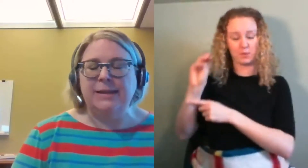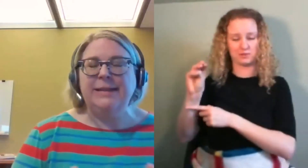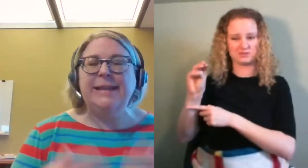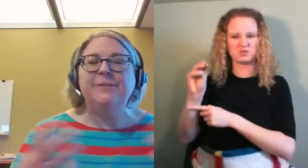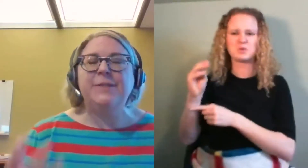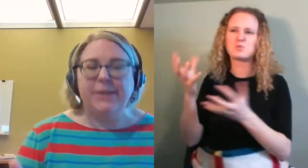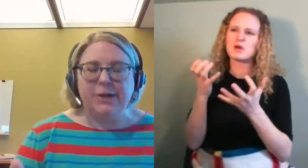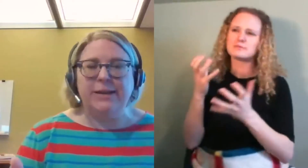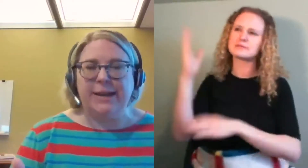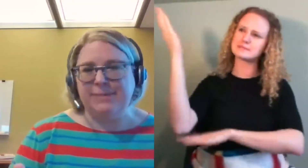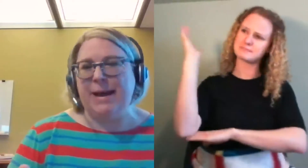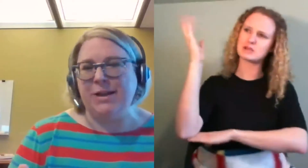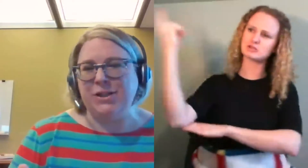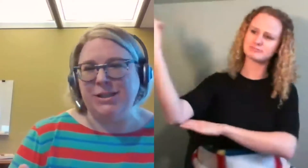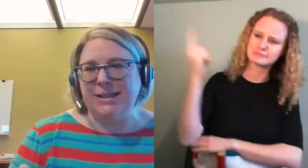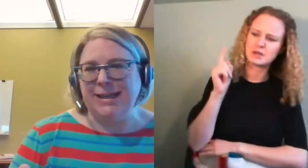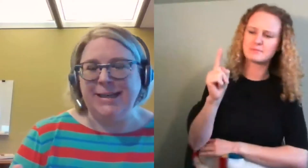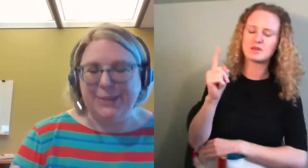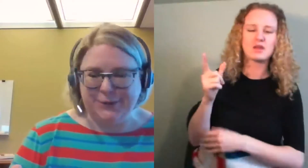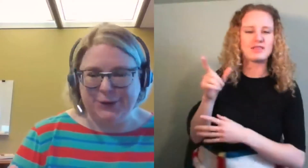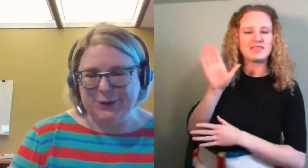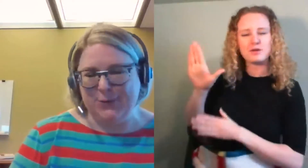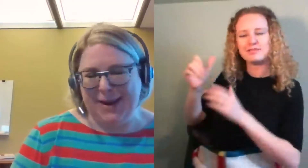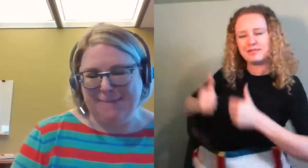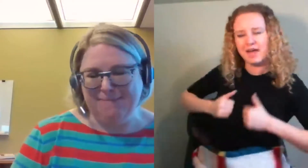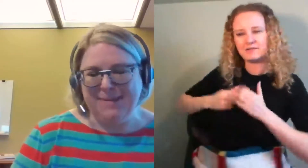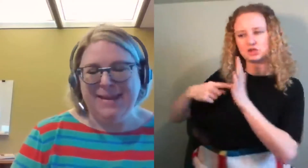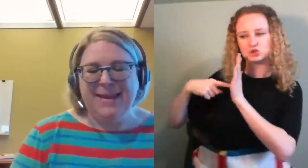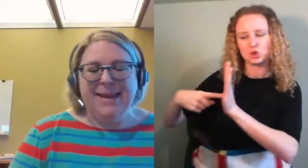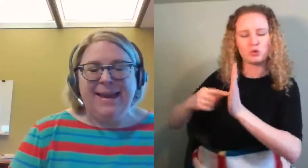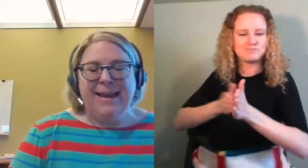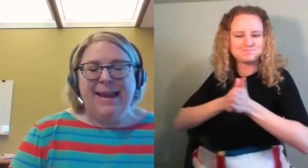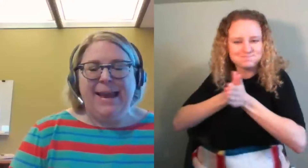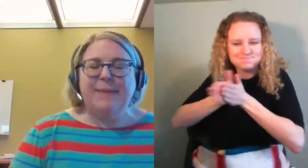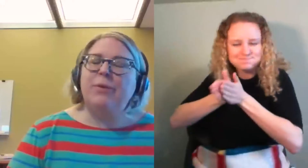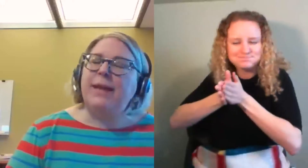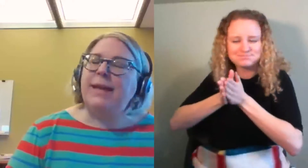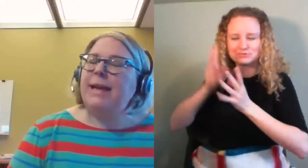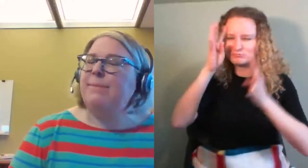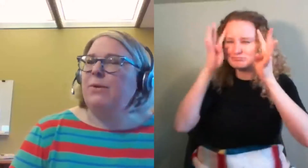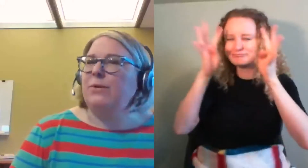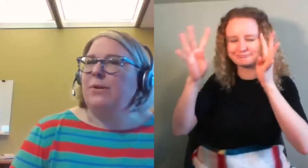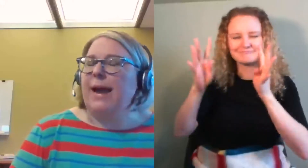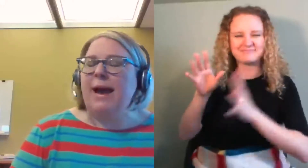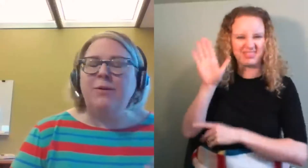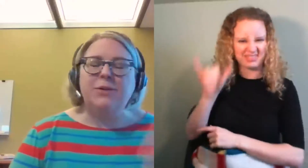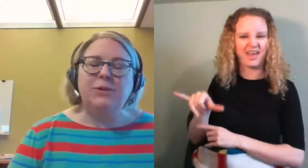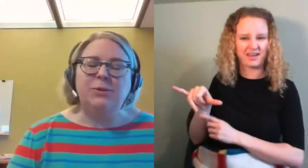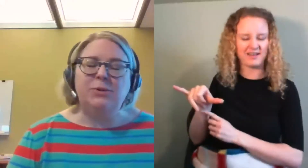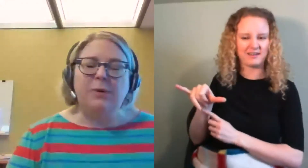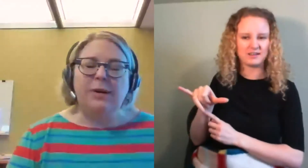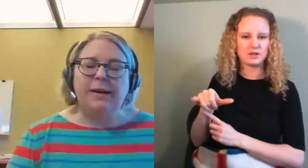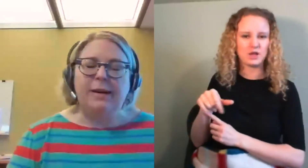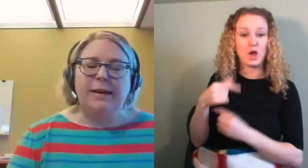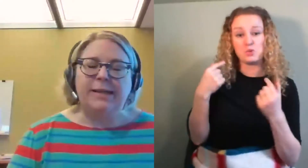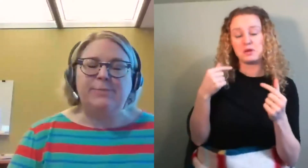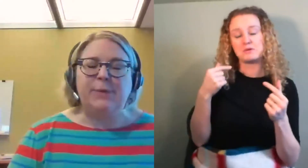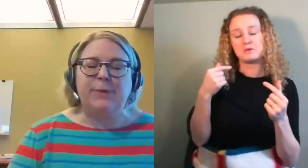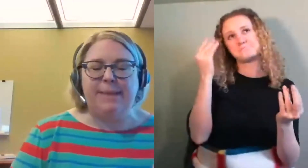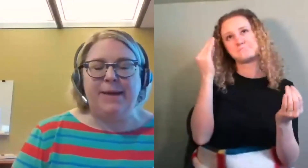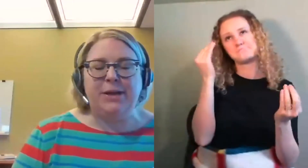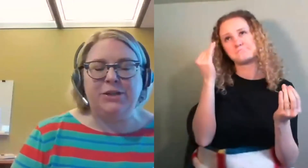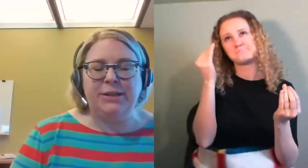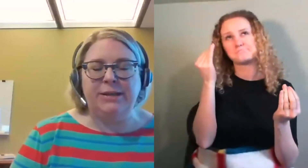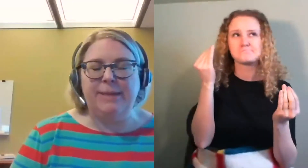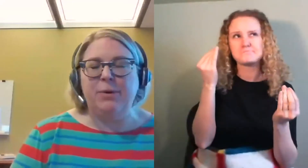felt lived their life's passion in a divergent way. And about thinking about how to